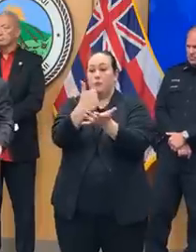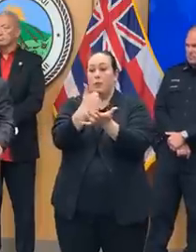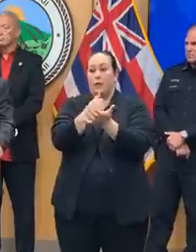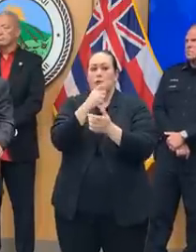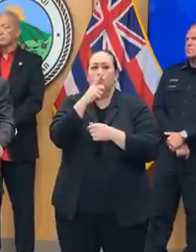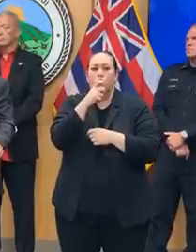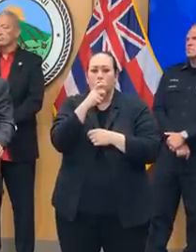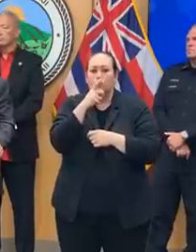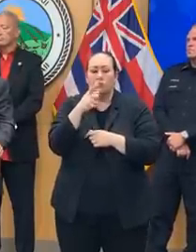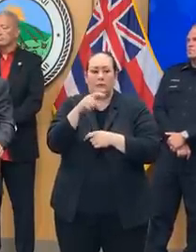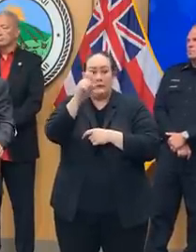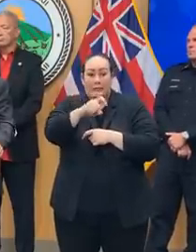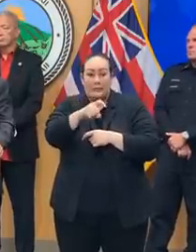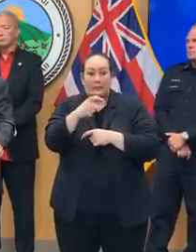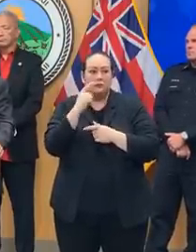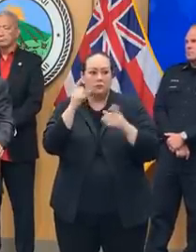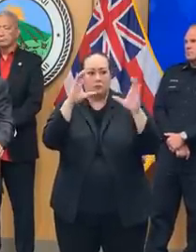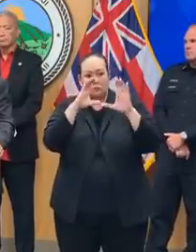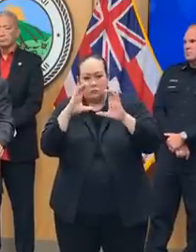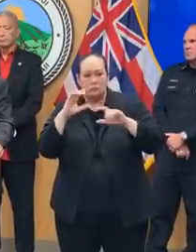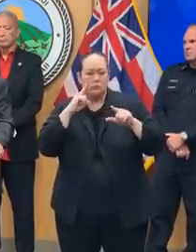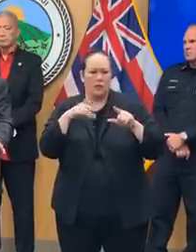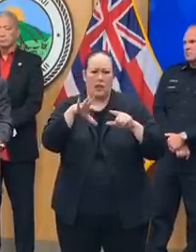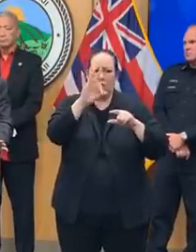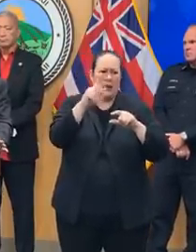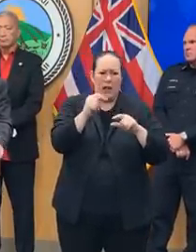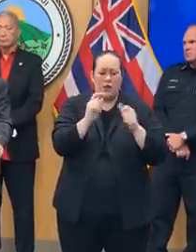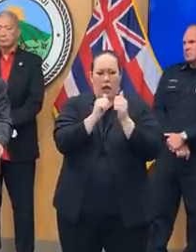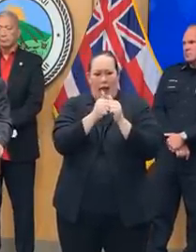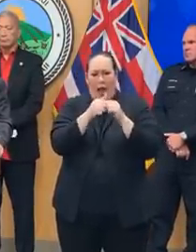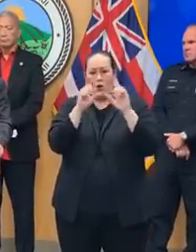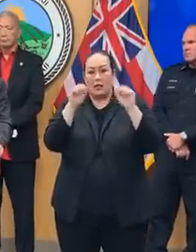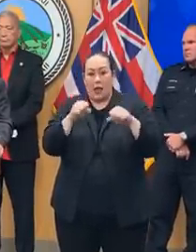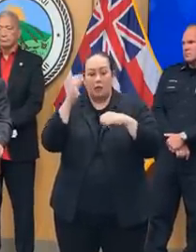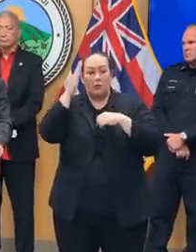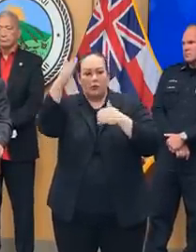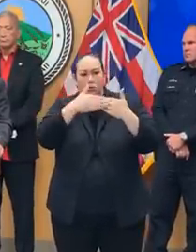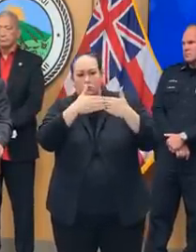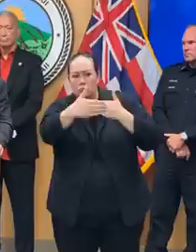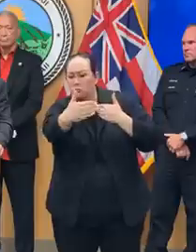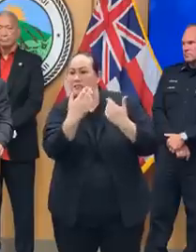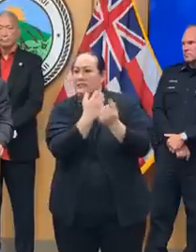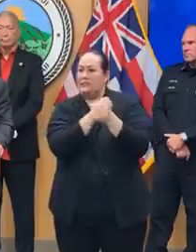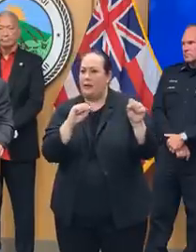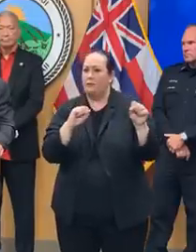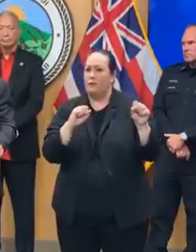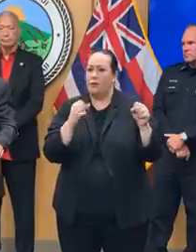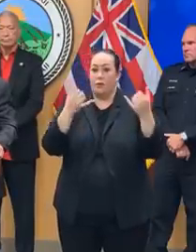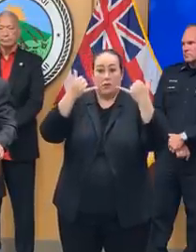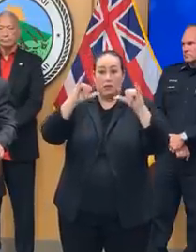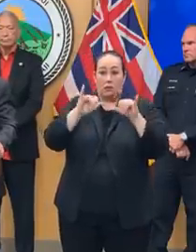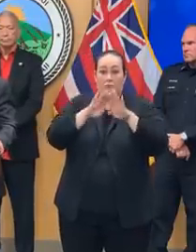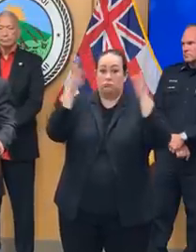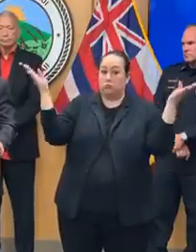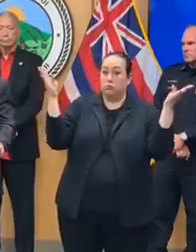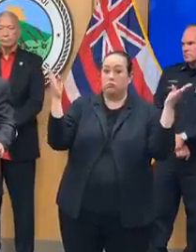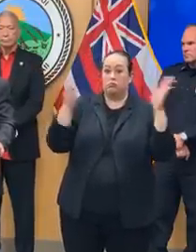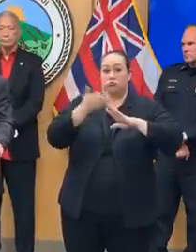now, we are working to find out how we can make sure it's safe as we go through hurricane season, as we